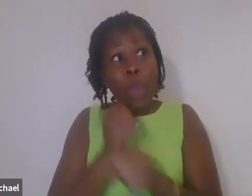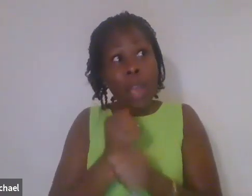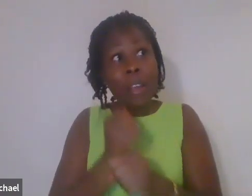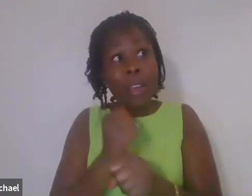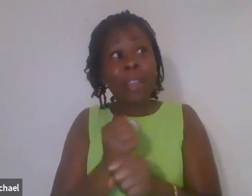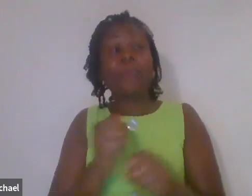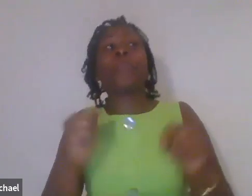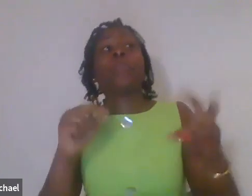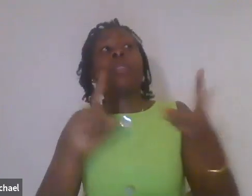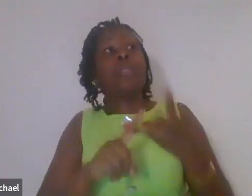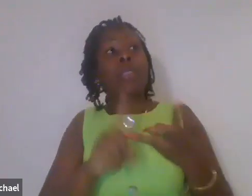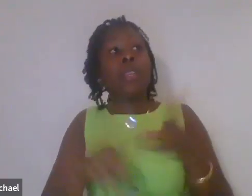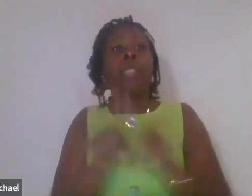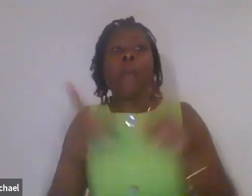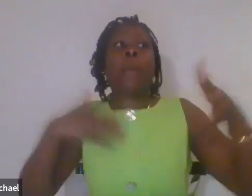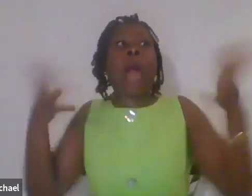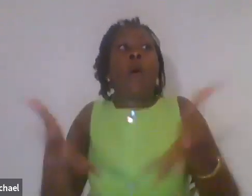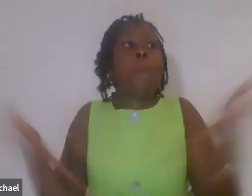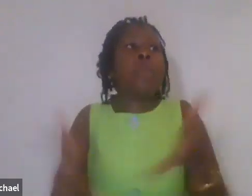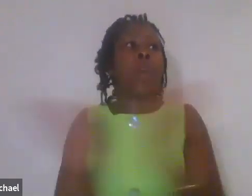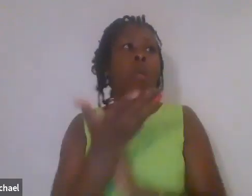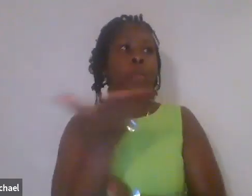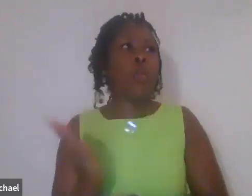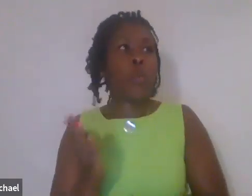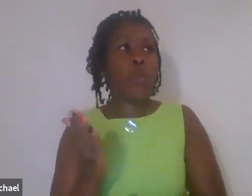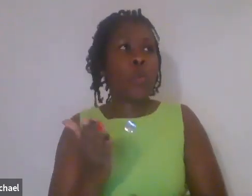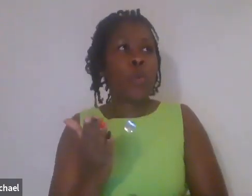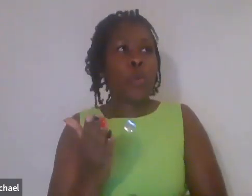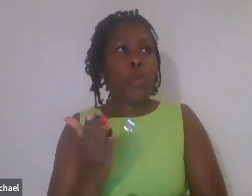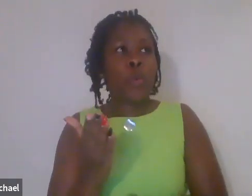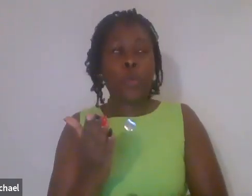I already did my part of work. Right now I'm here with you.